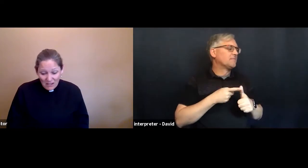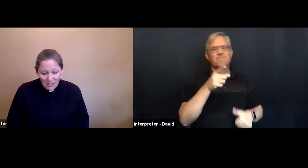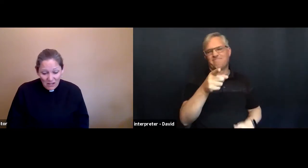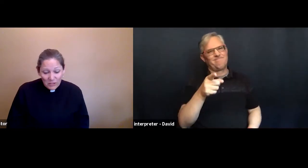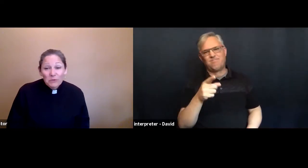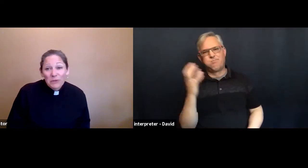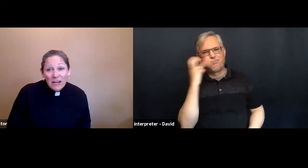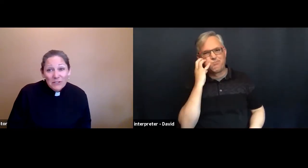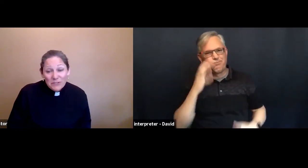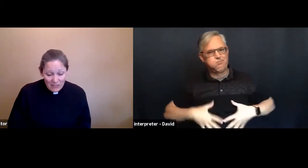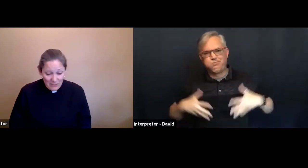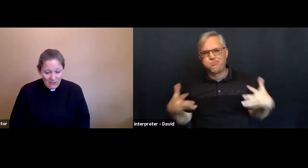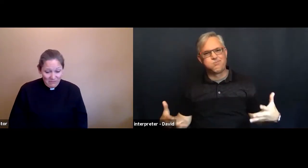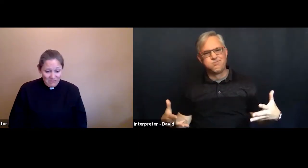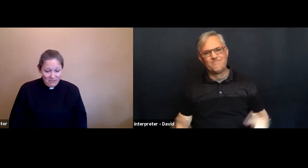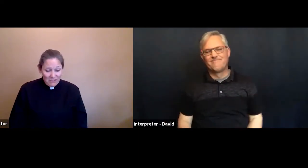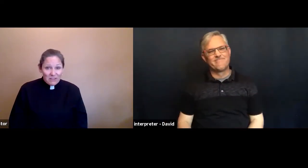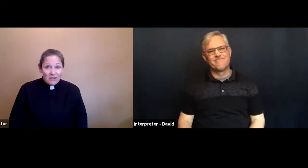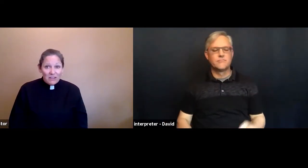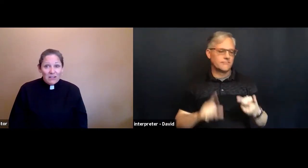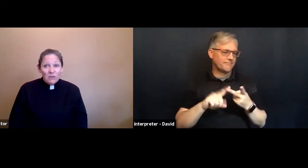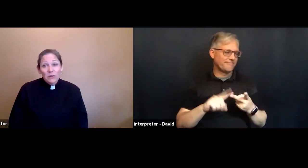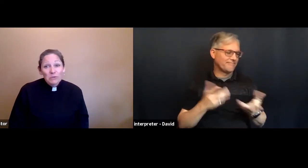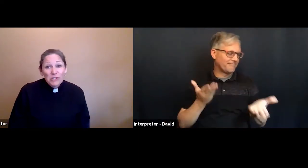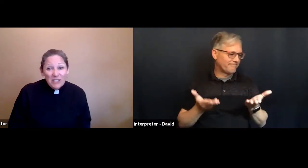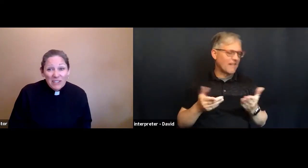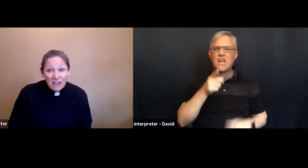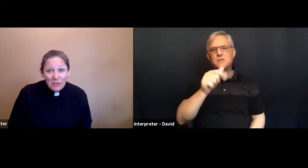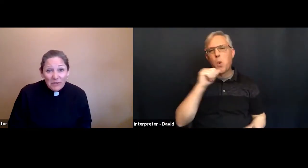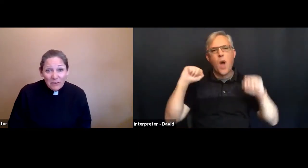or you don't exercise enough or you should eat healthier